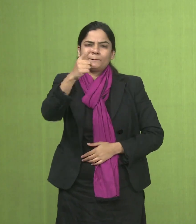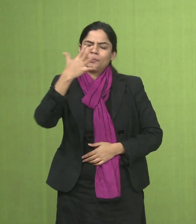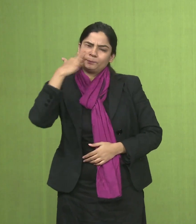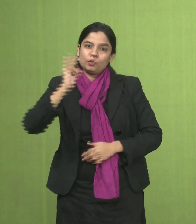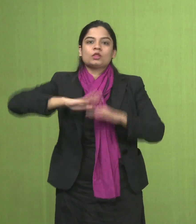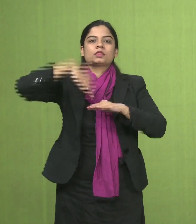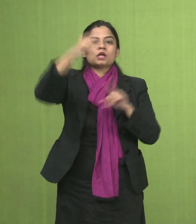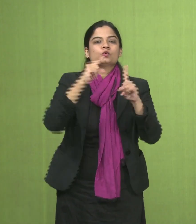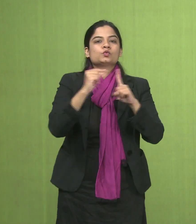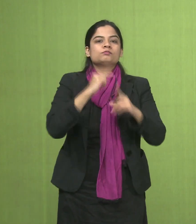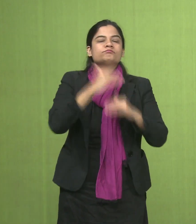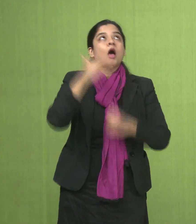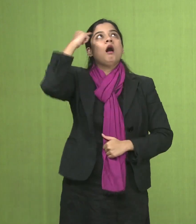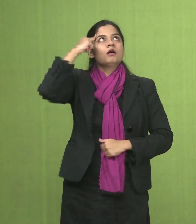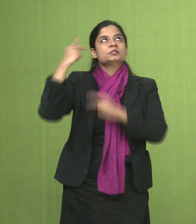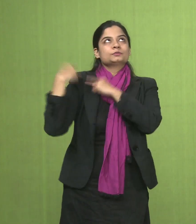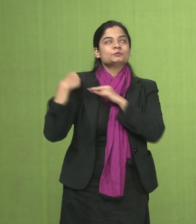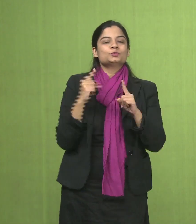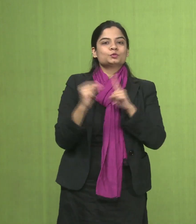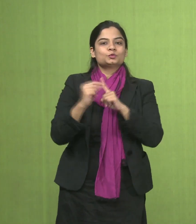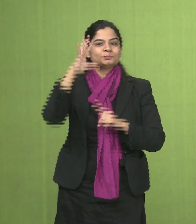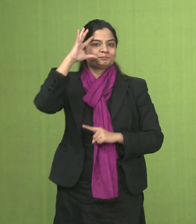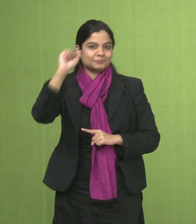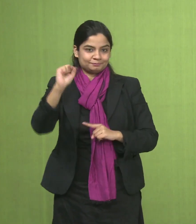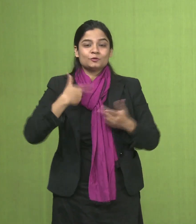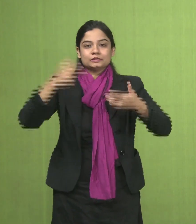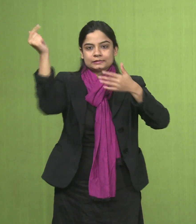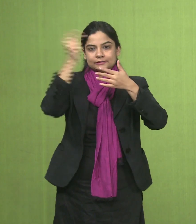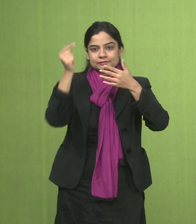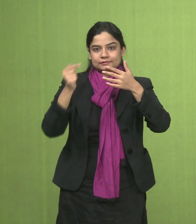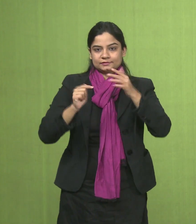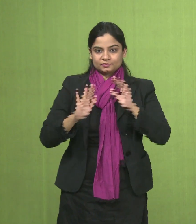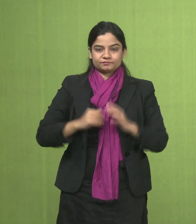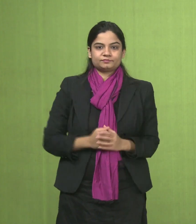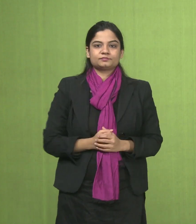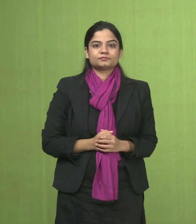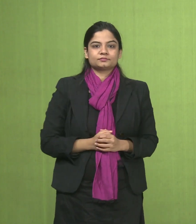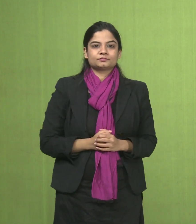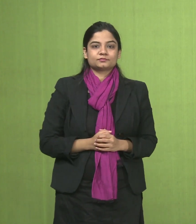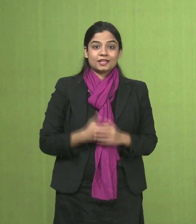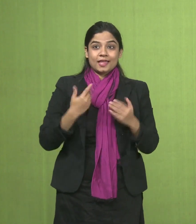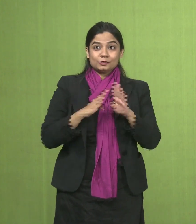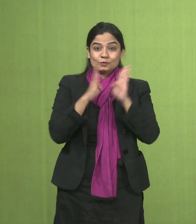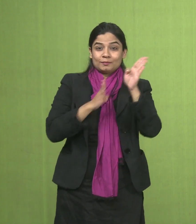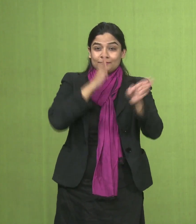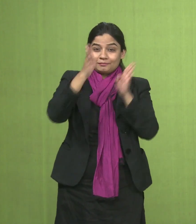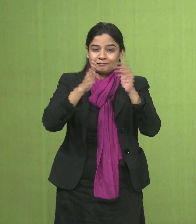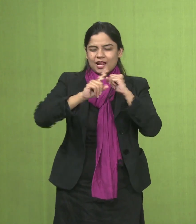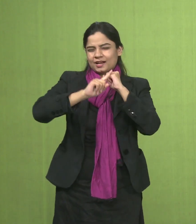Remember that, so that you can always continue to do these responsibilities. First is